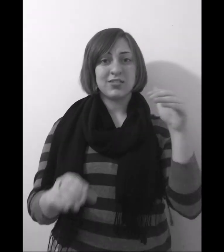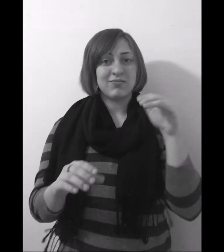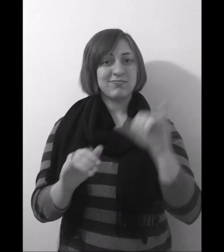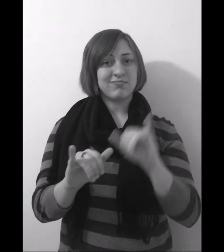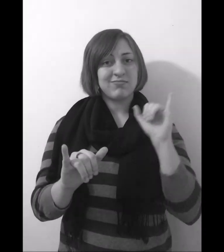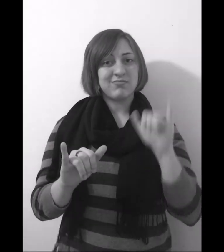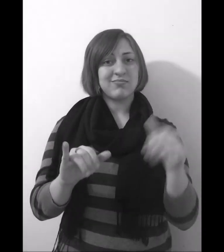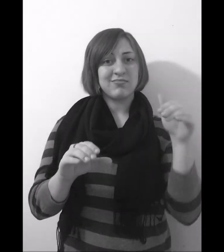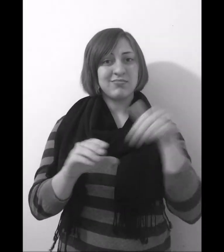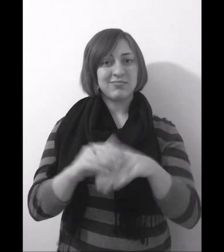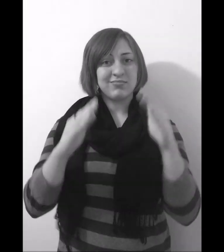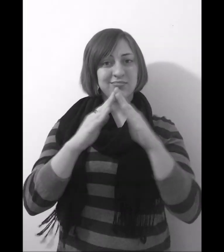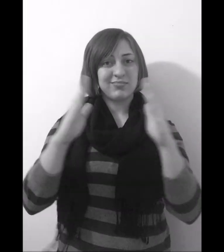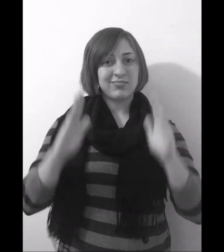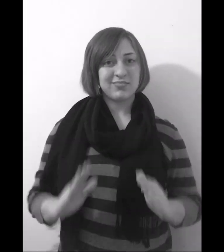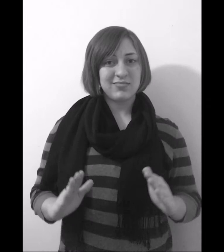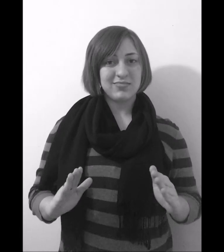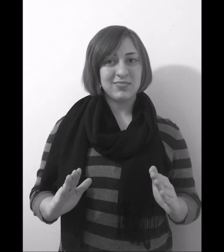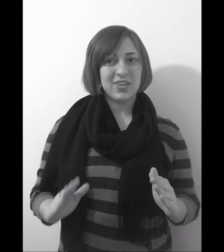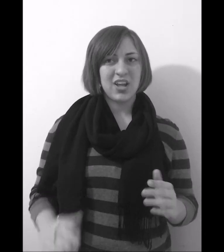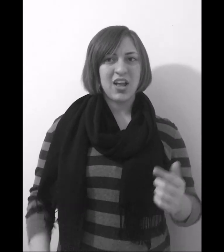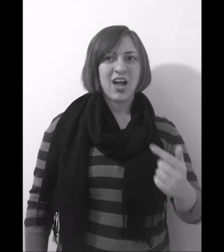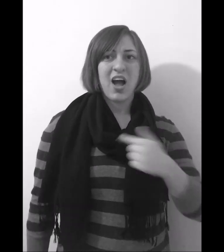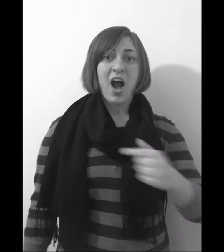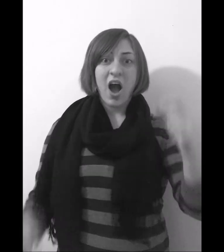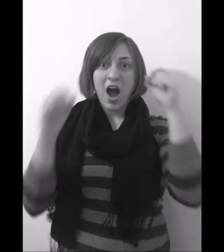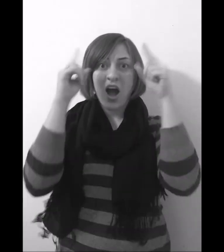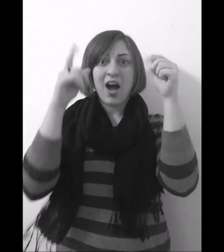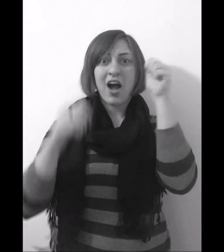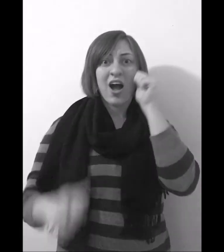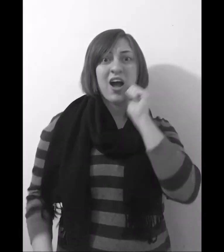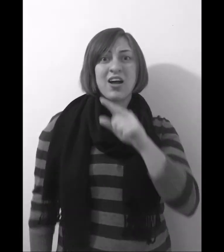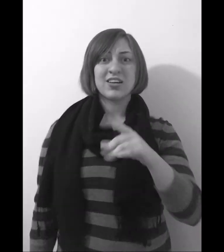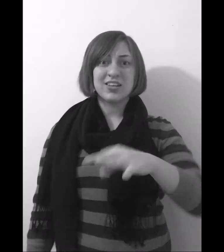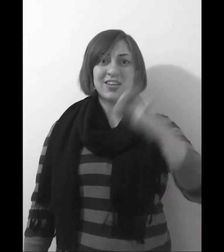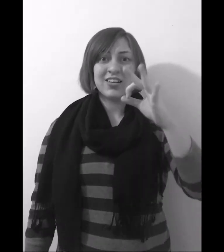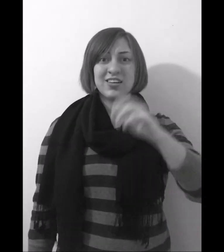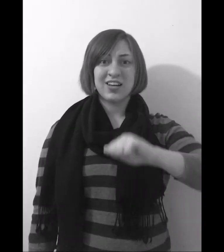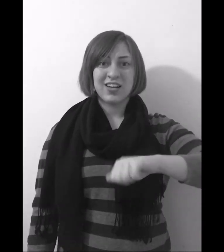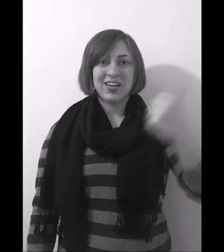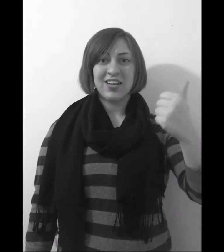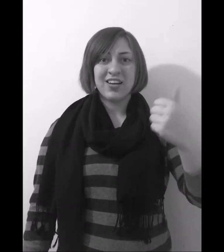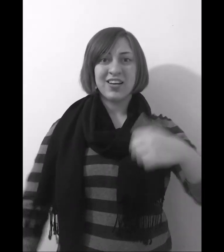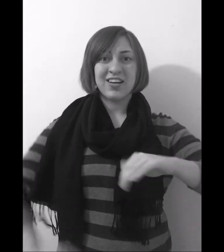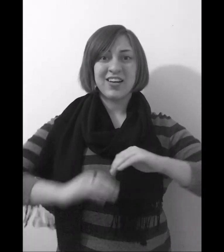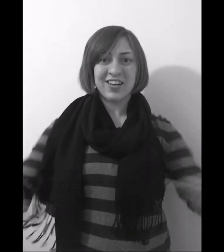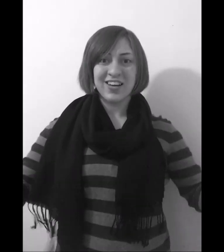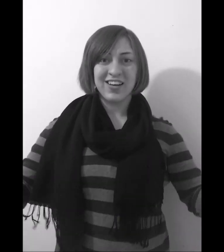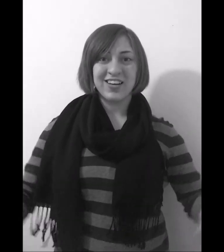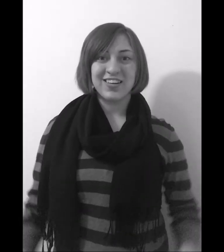has hardly stepped outside, I'll be damned if she didn't catch another. I'll damned if she gonna But I the friend. her.